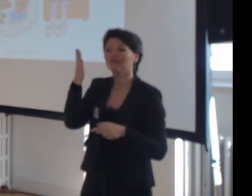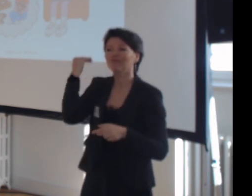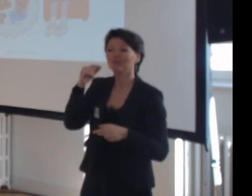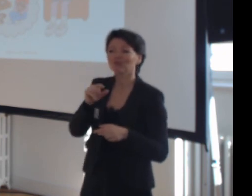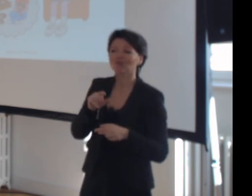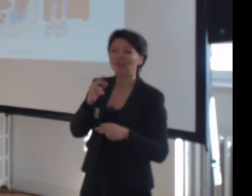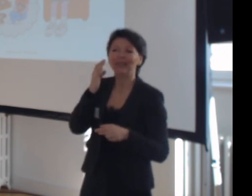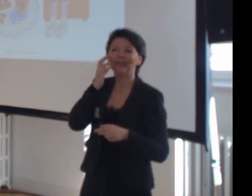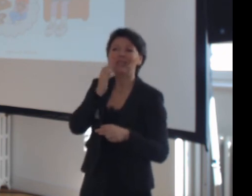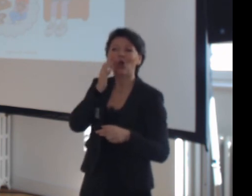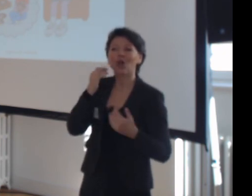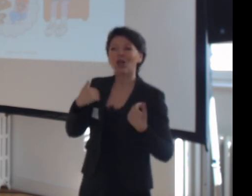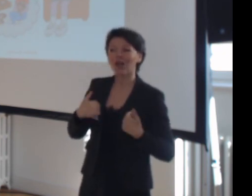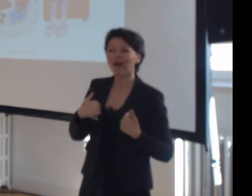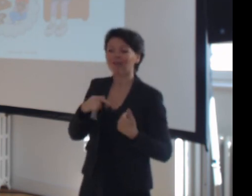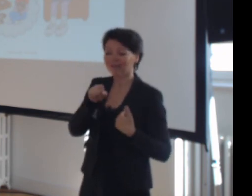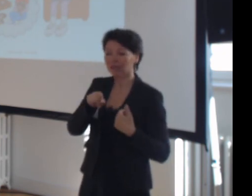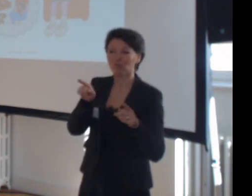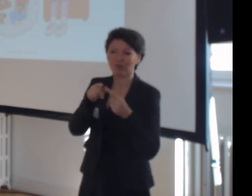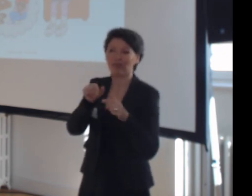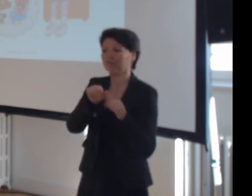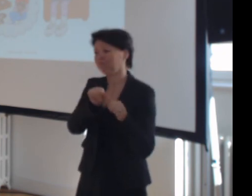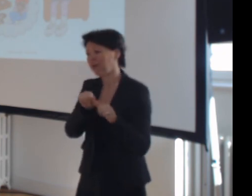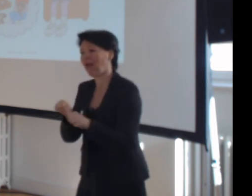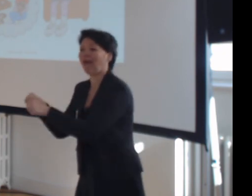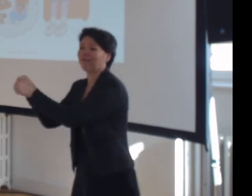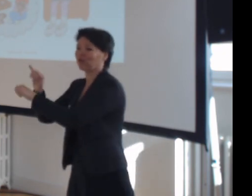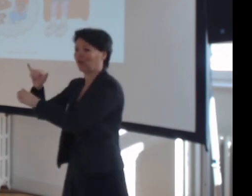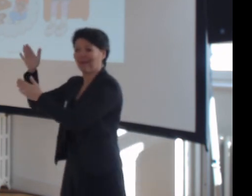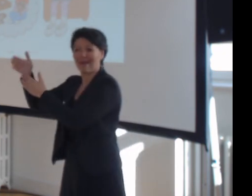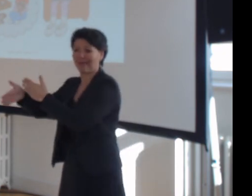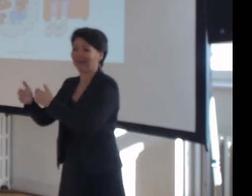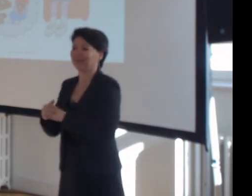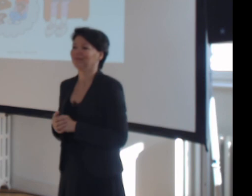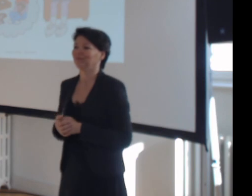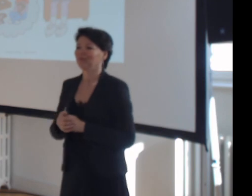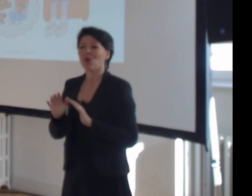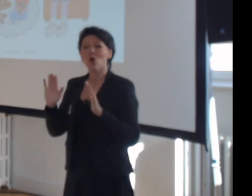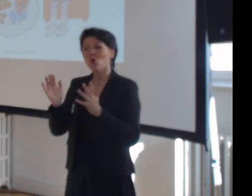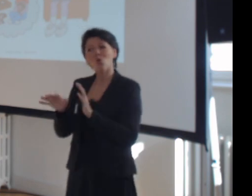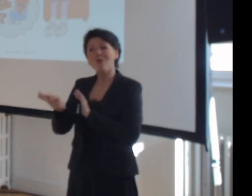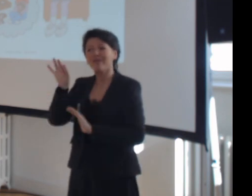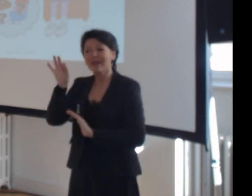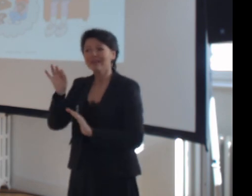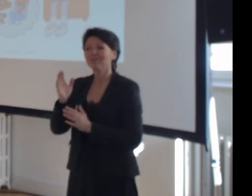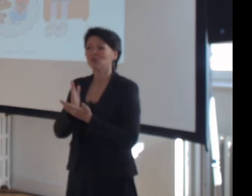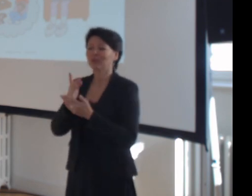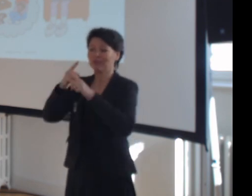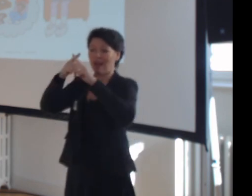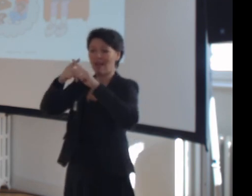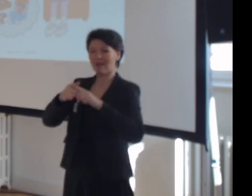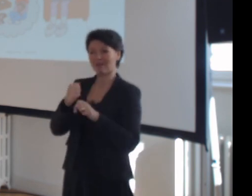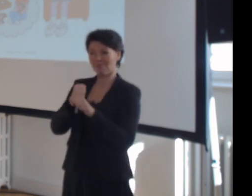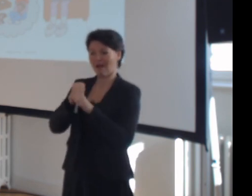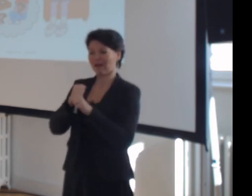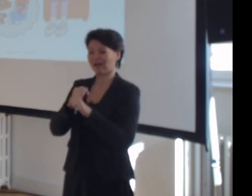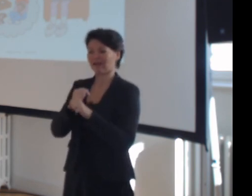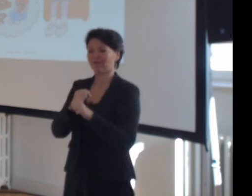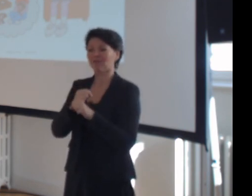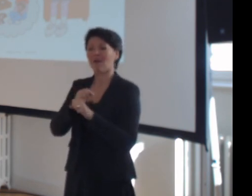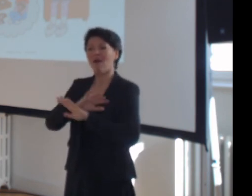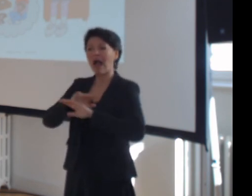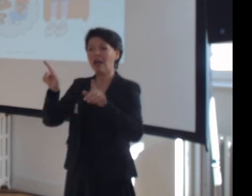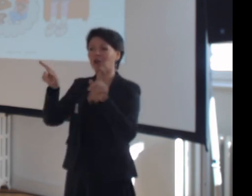how he came about this, he actually made a list of all the songs that topped the Billboard charts